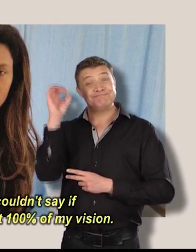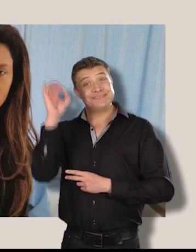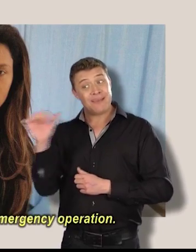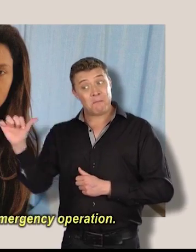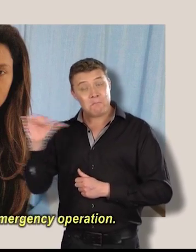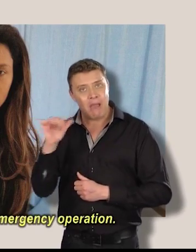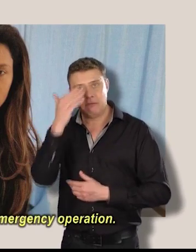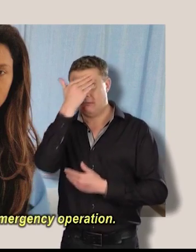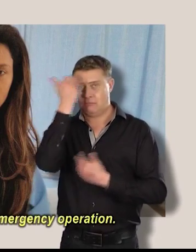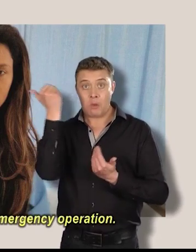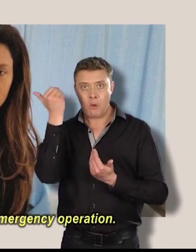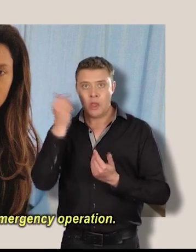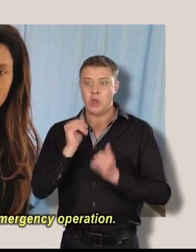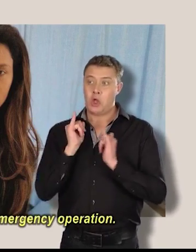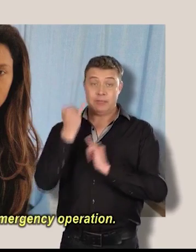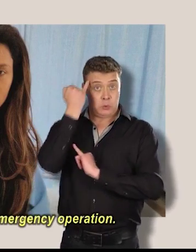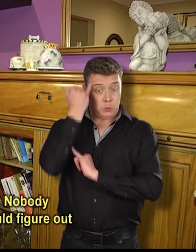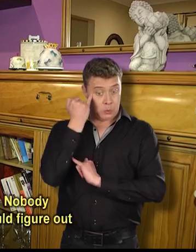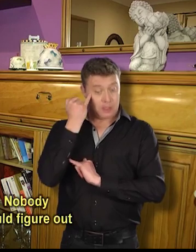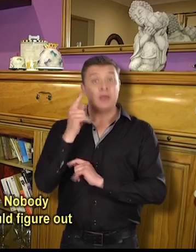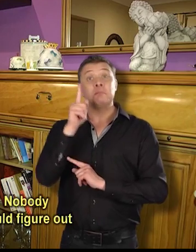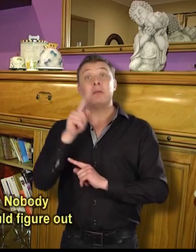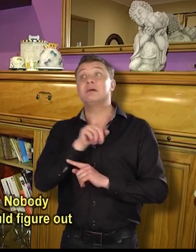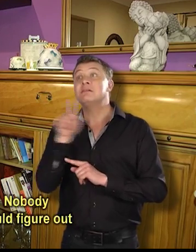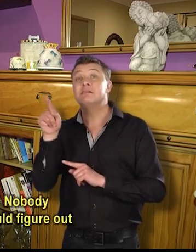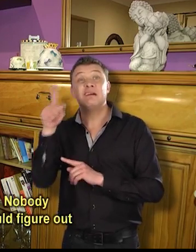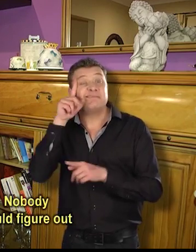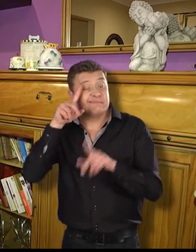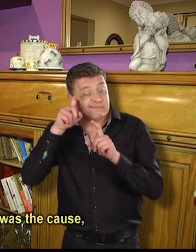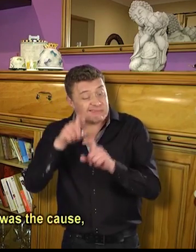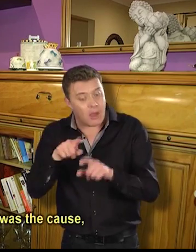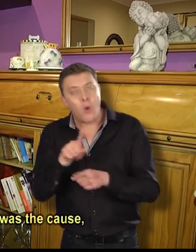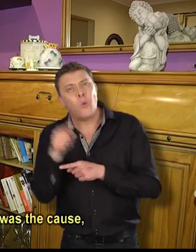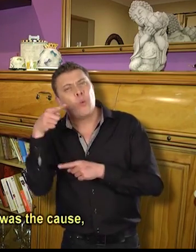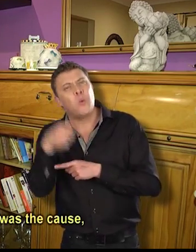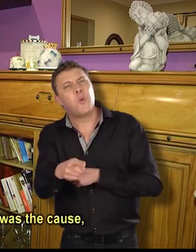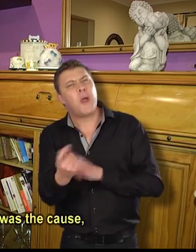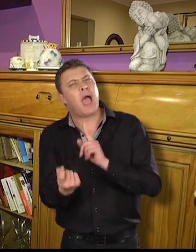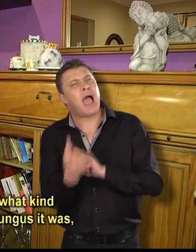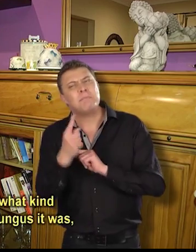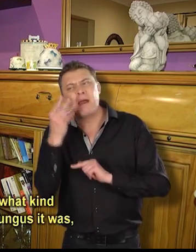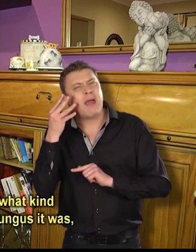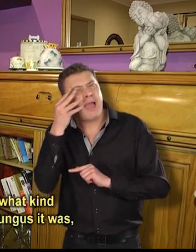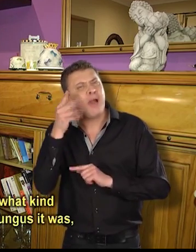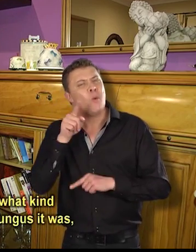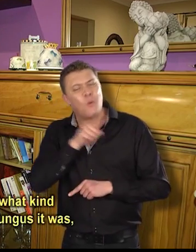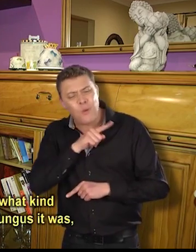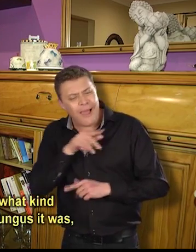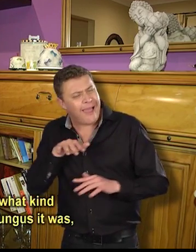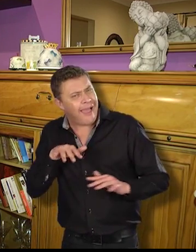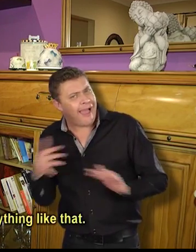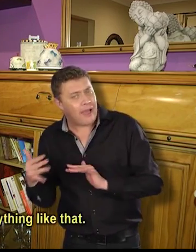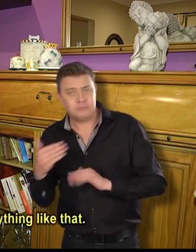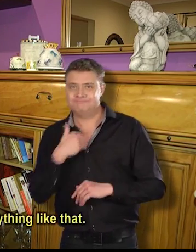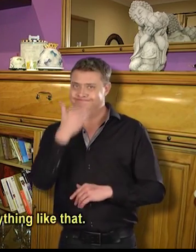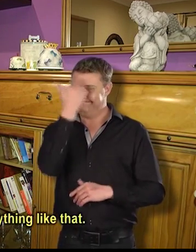back. And I had an emergency operation, but the thing is, nobody could figure out what was the cause, what kind of fungus it